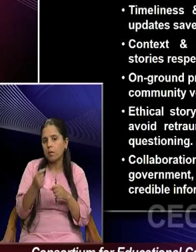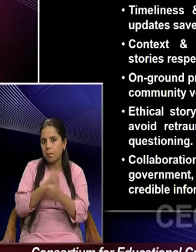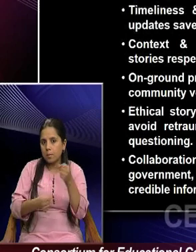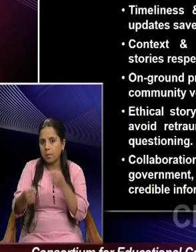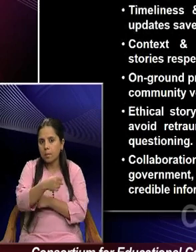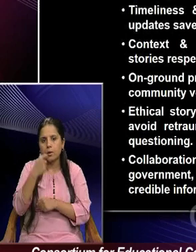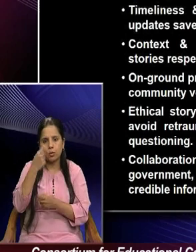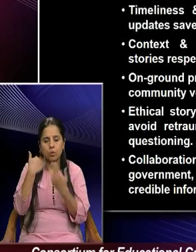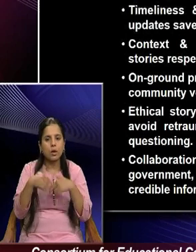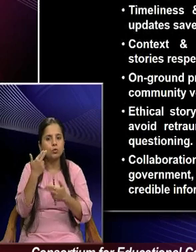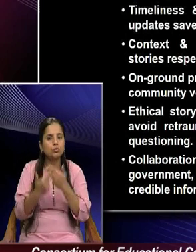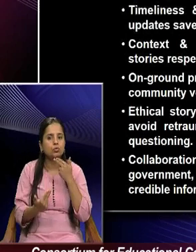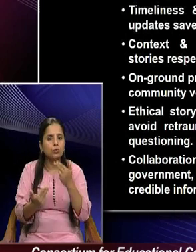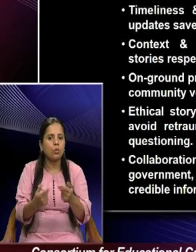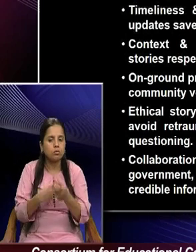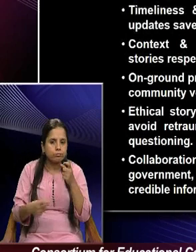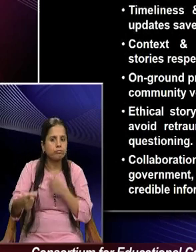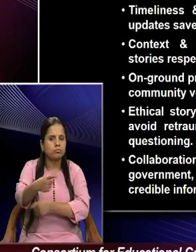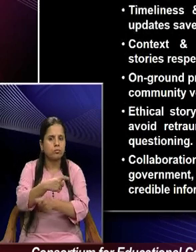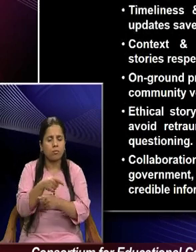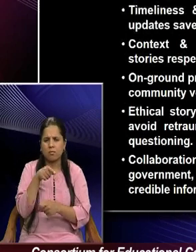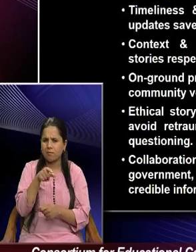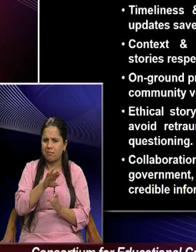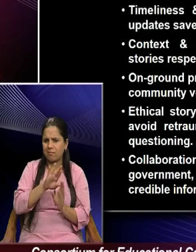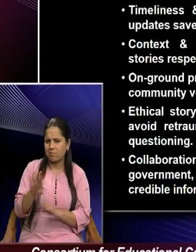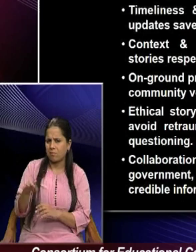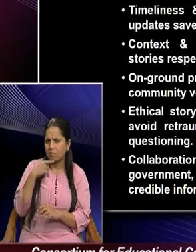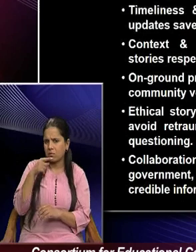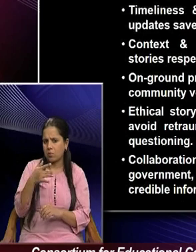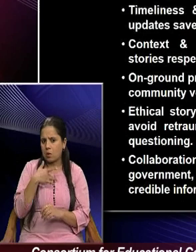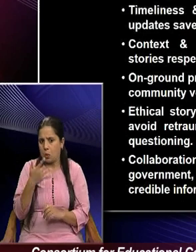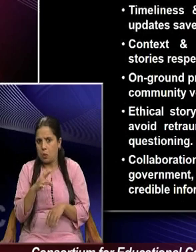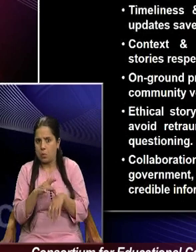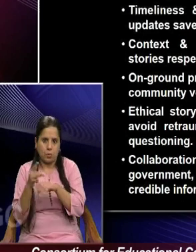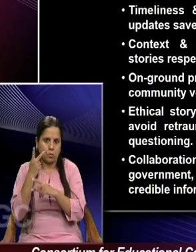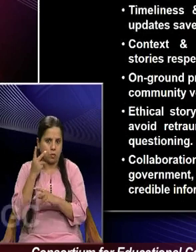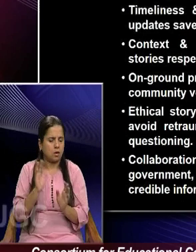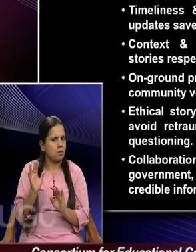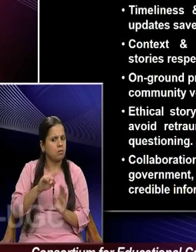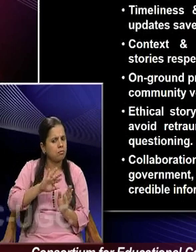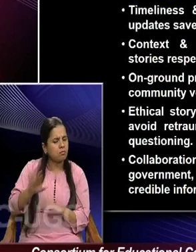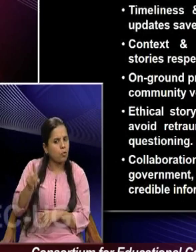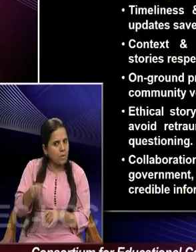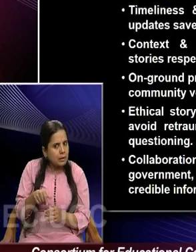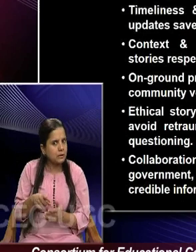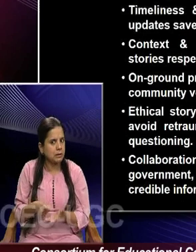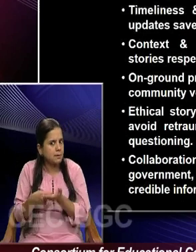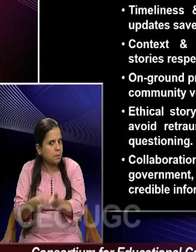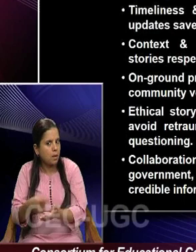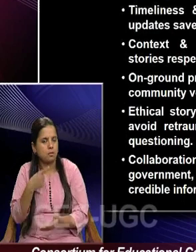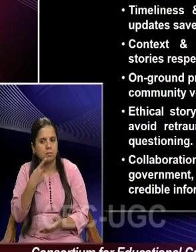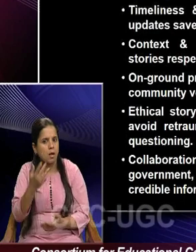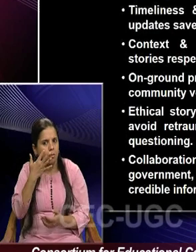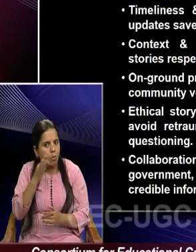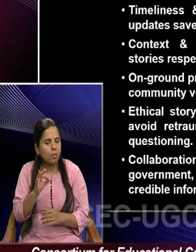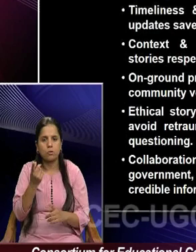human stories respectfully. Avoid sensationalism. You have to respect, you have to